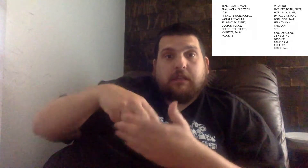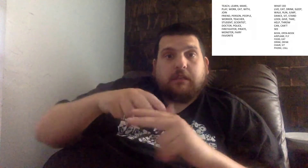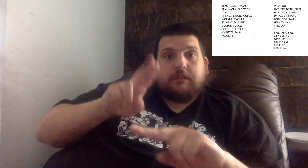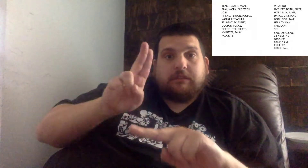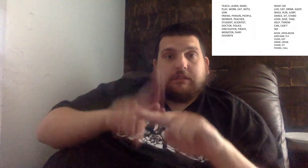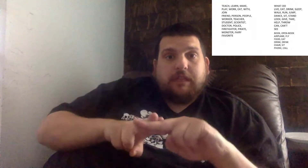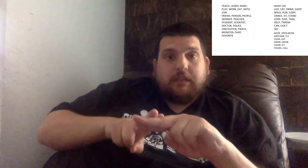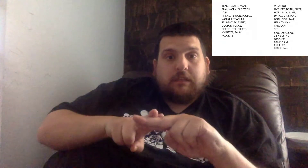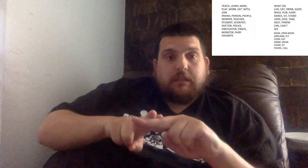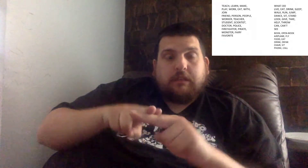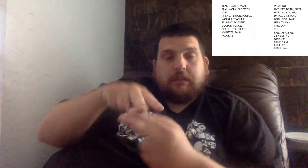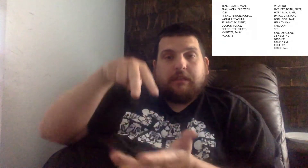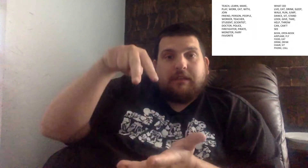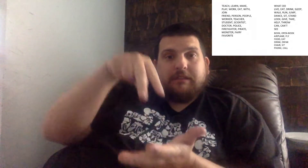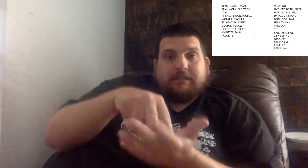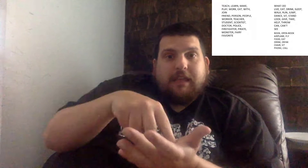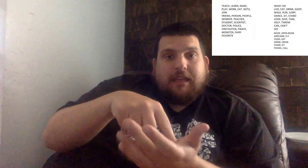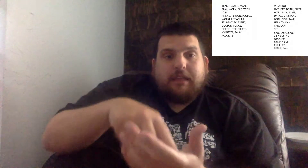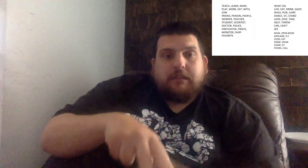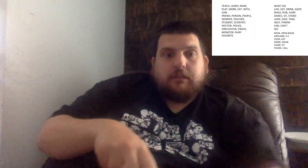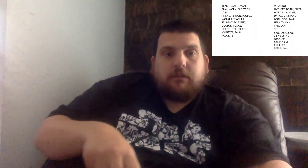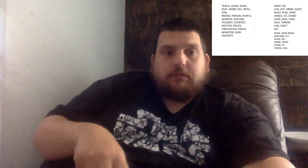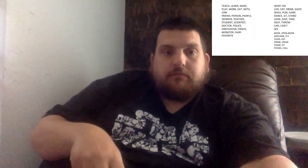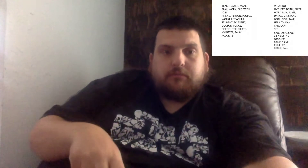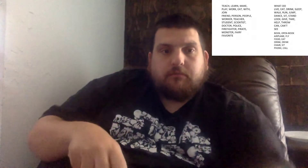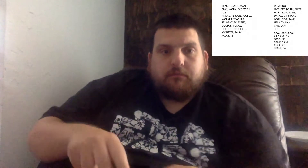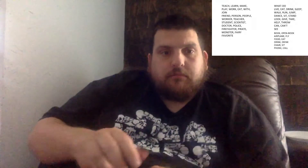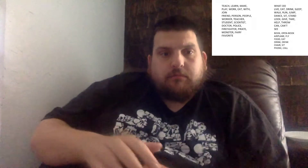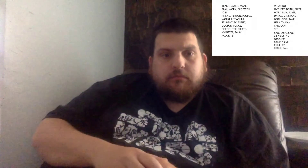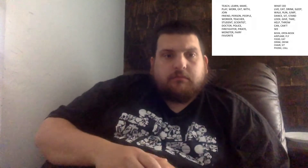dance, sit, stand,